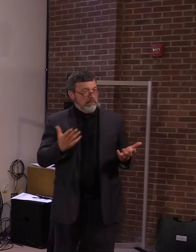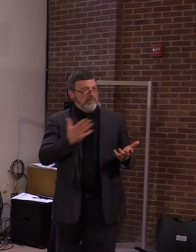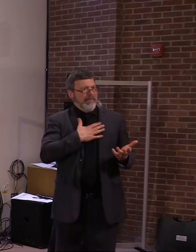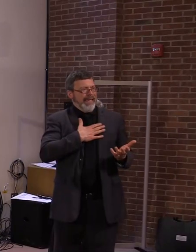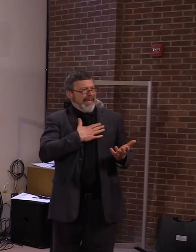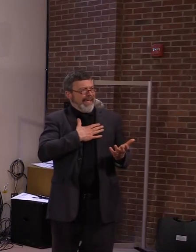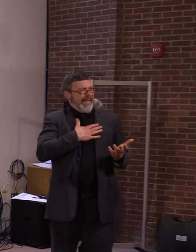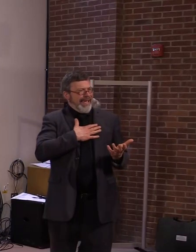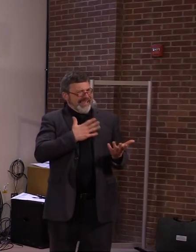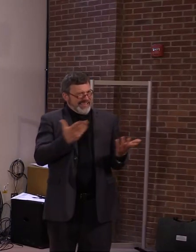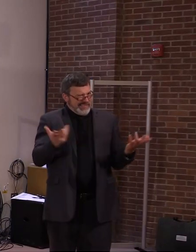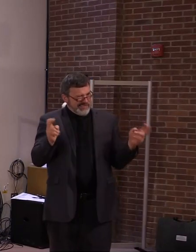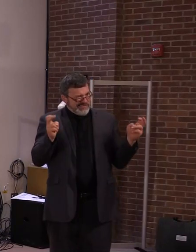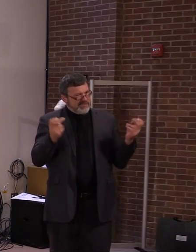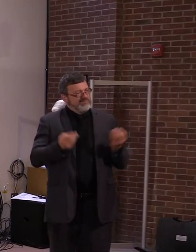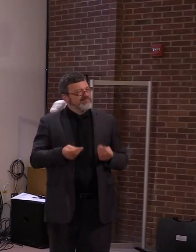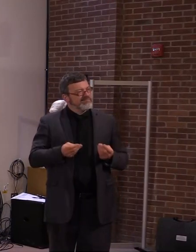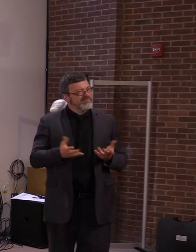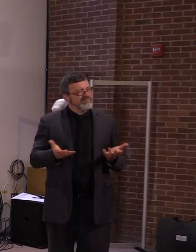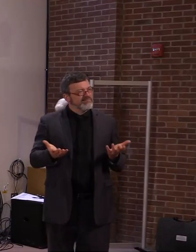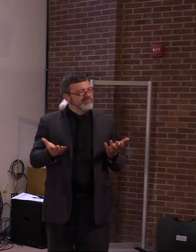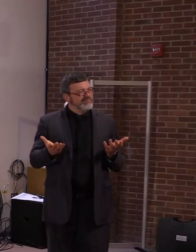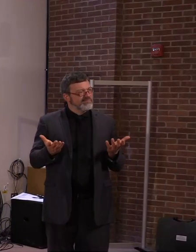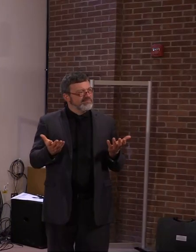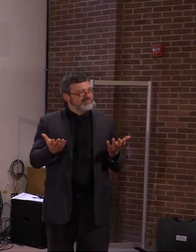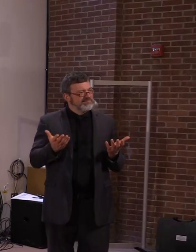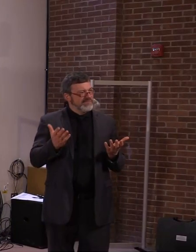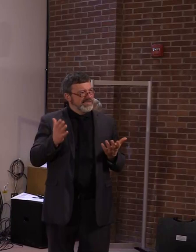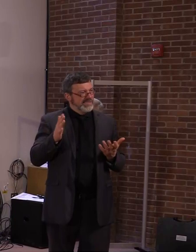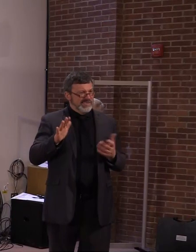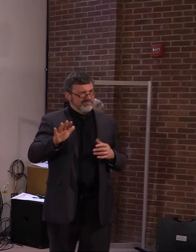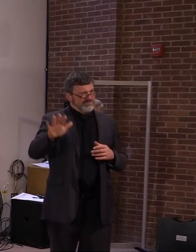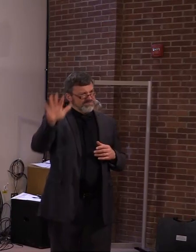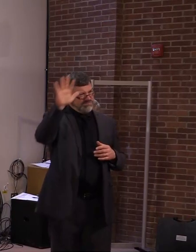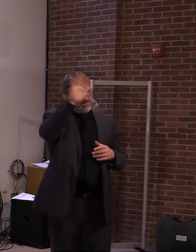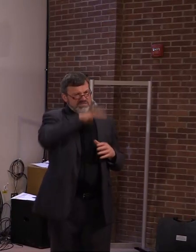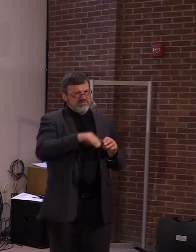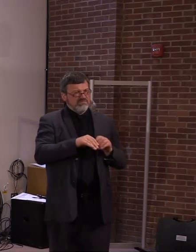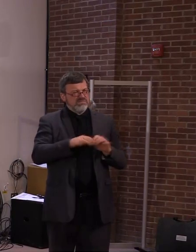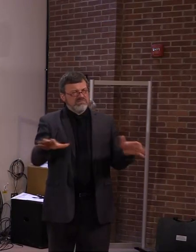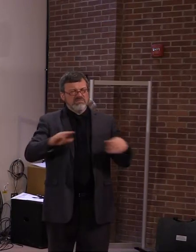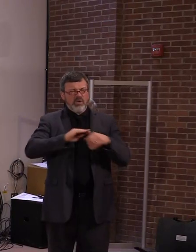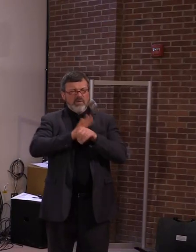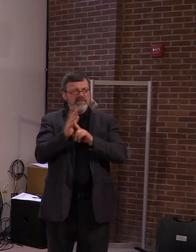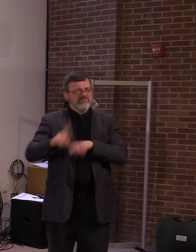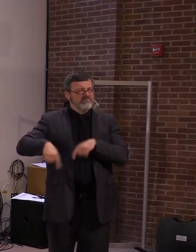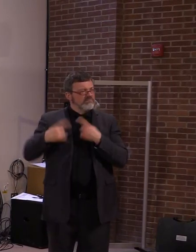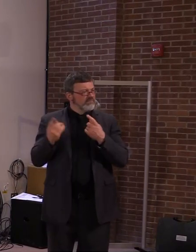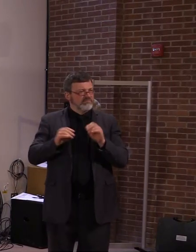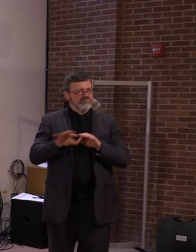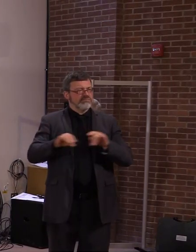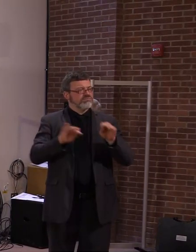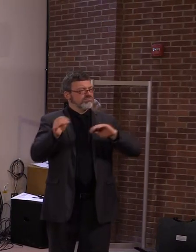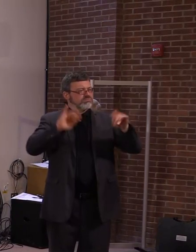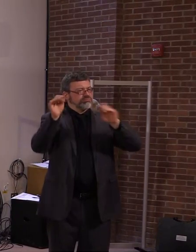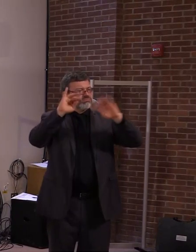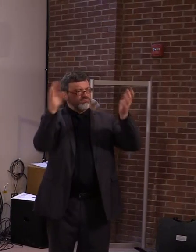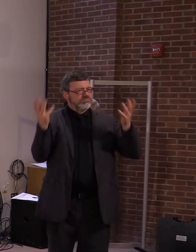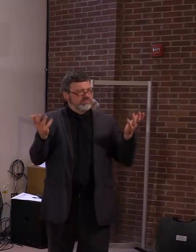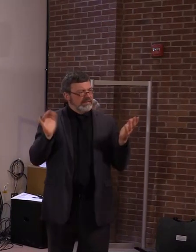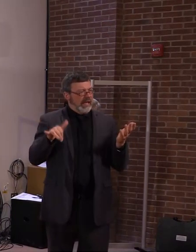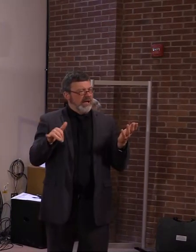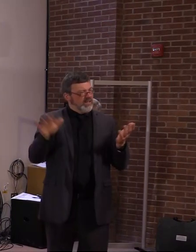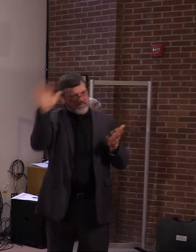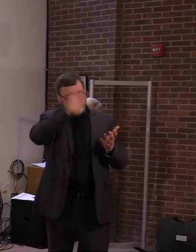though, and there's no widespread outbreaks that I'm seeing in one sector. So it would tell me